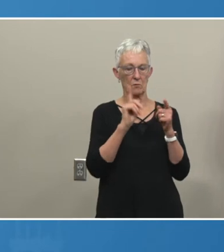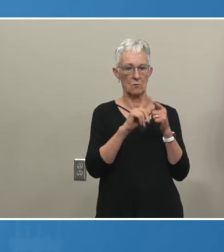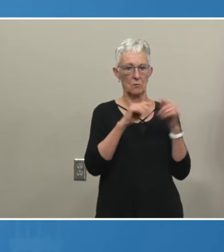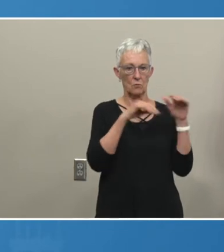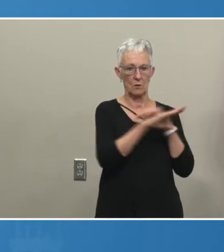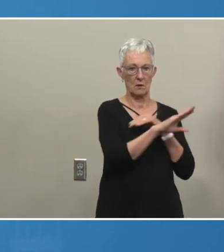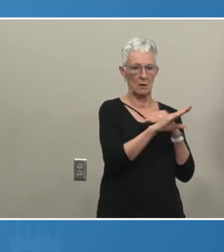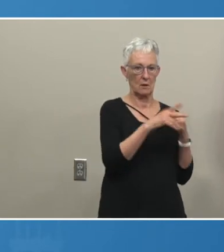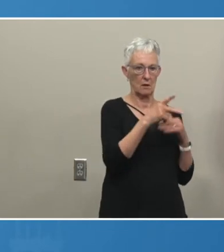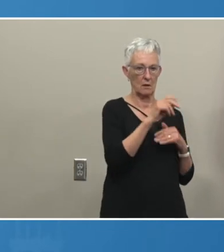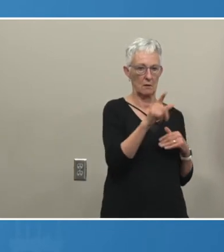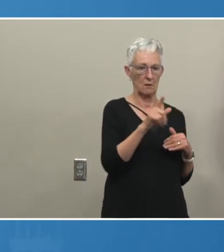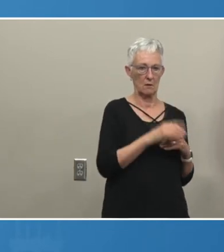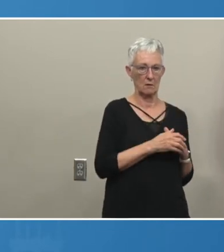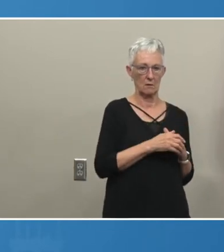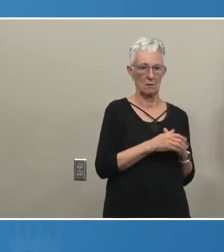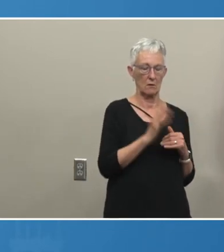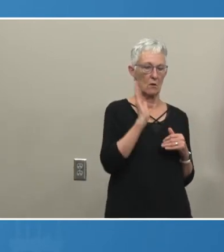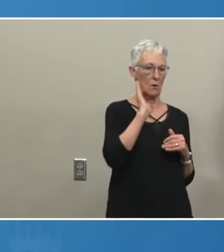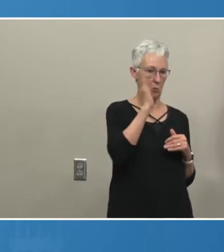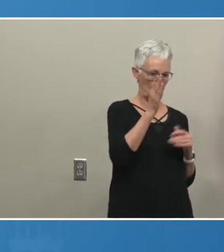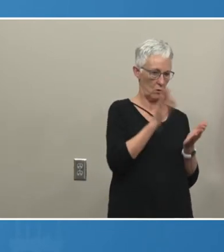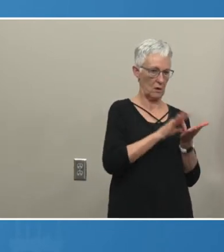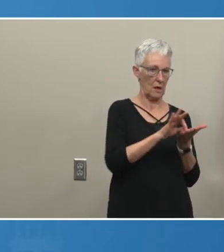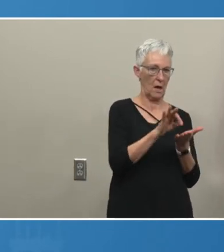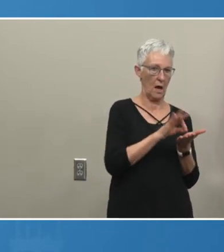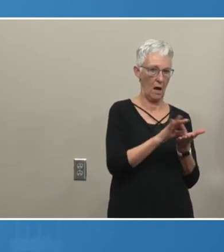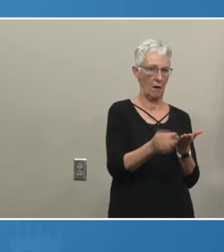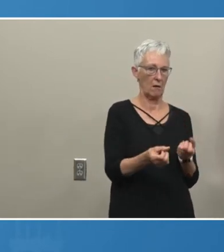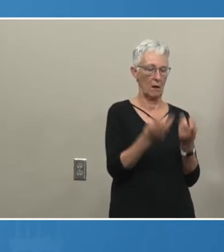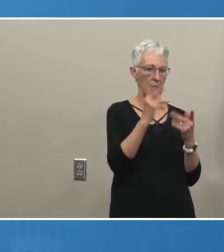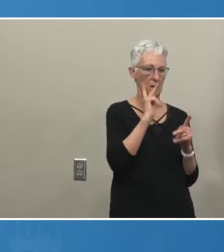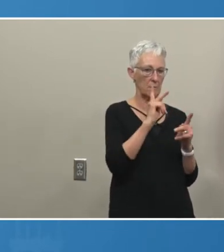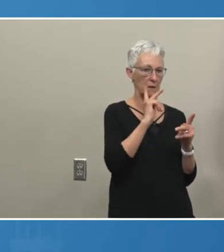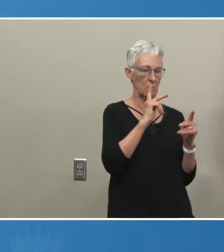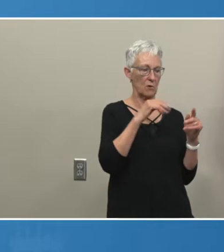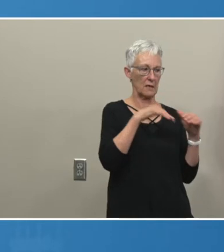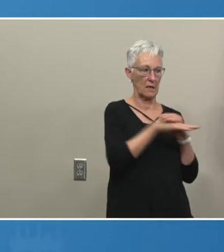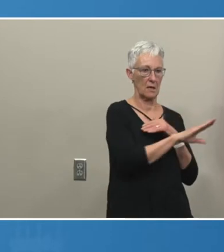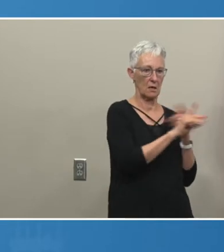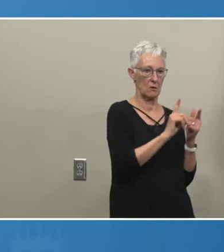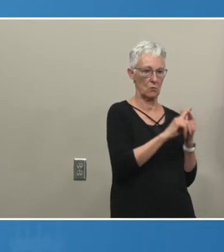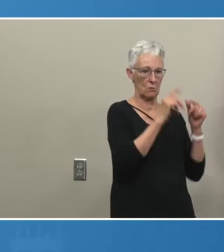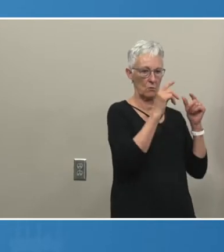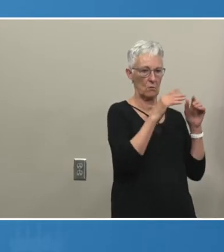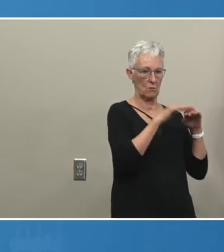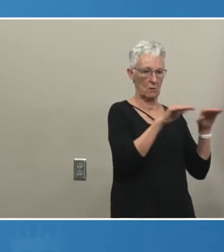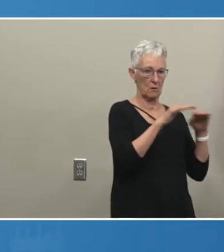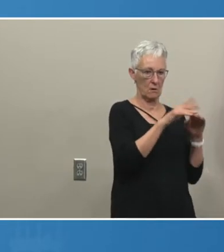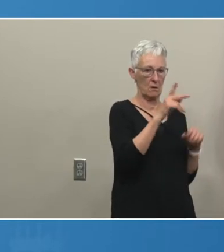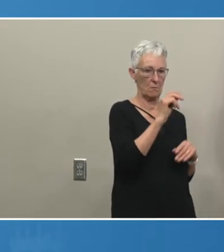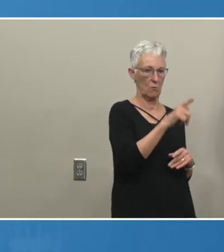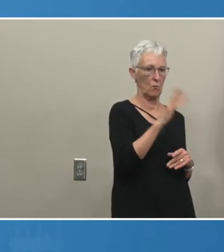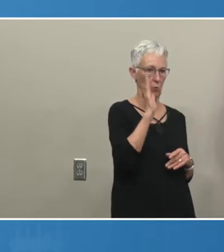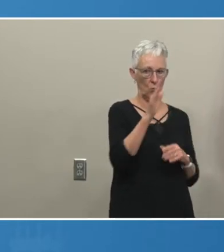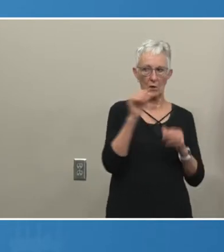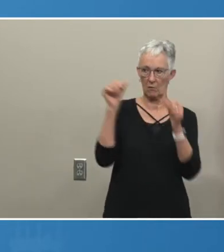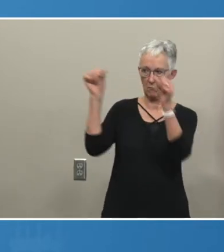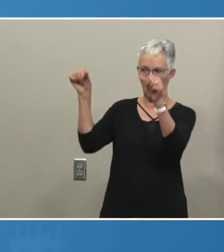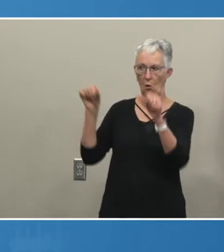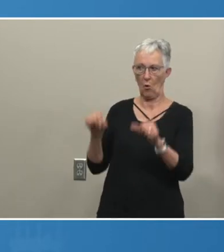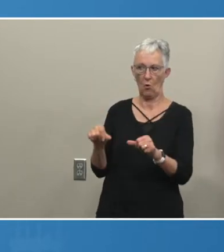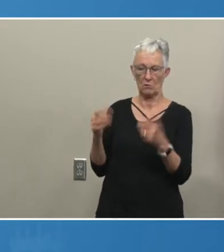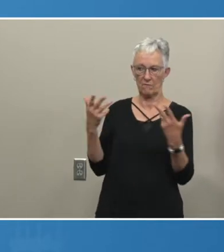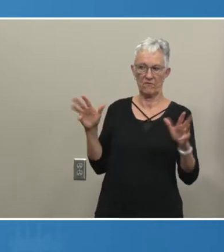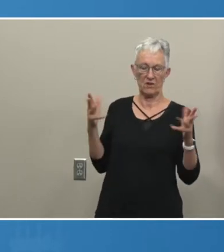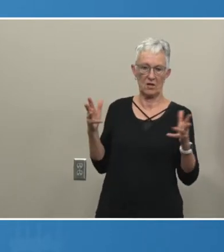pool, we'll be obviously counting the number of people as they arrive, and then we'll post that we've achieved that capacity if